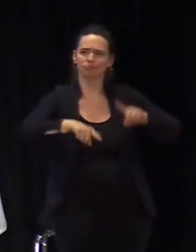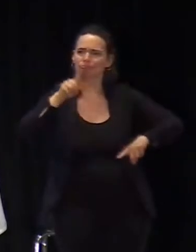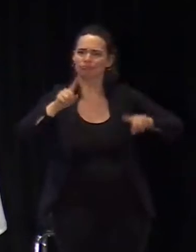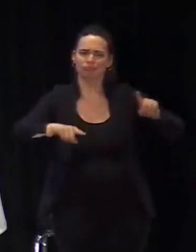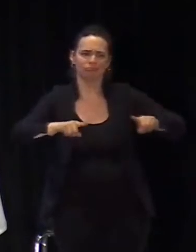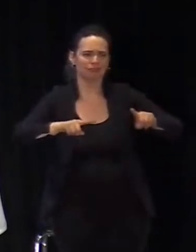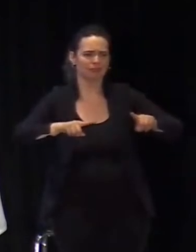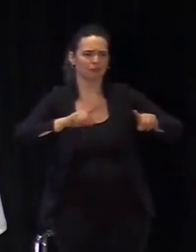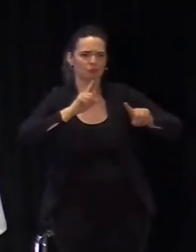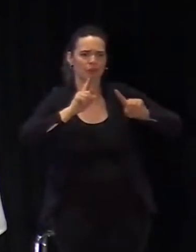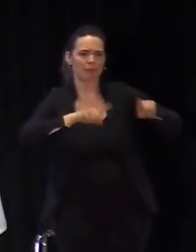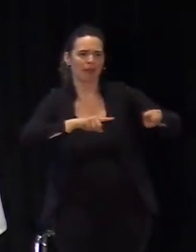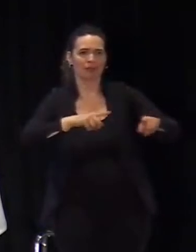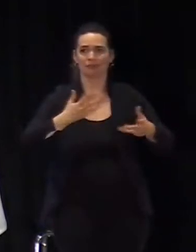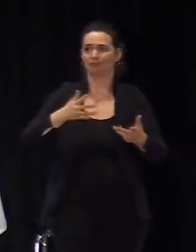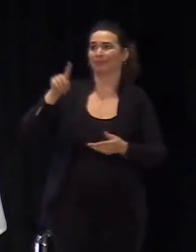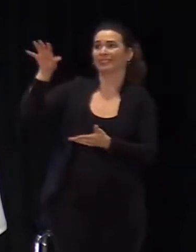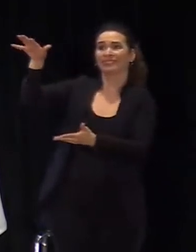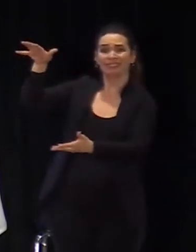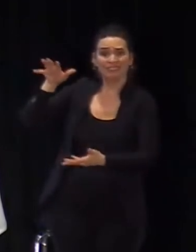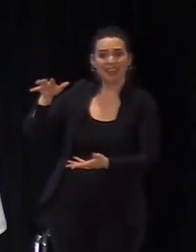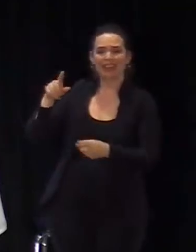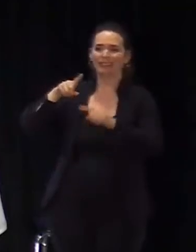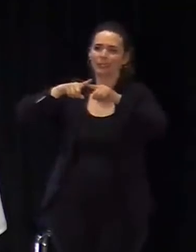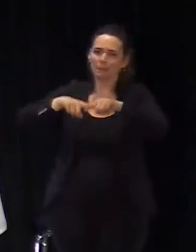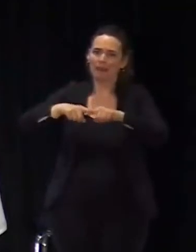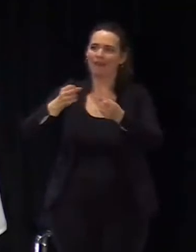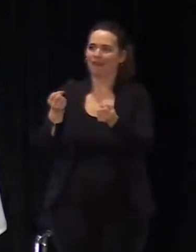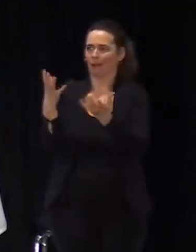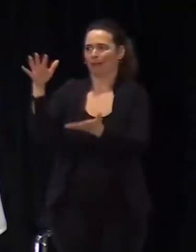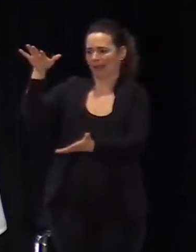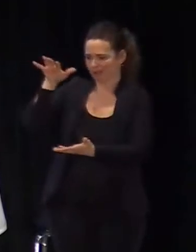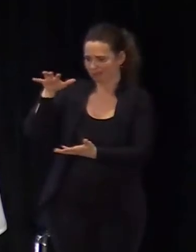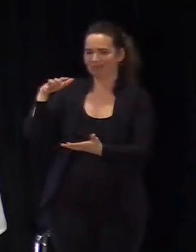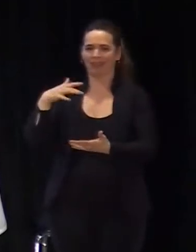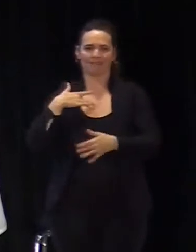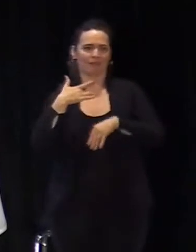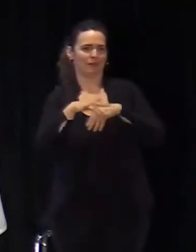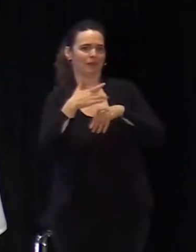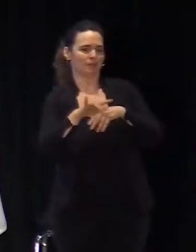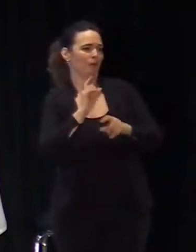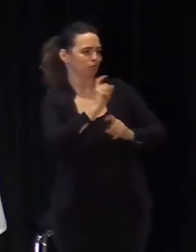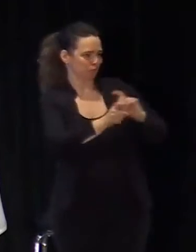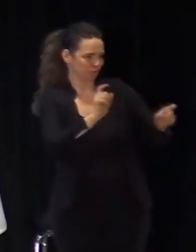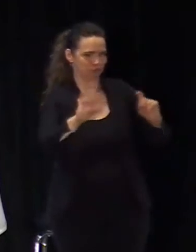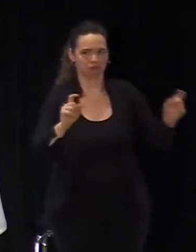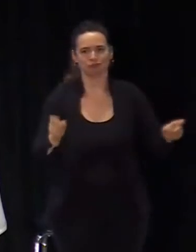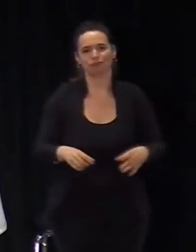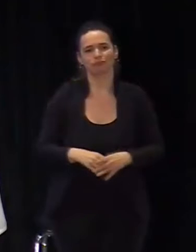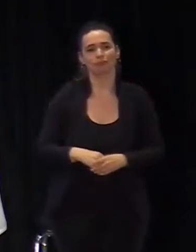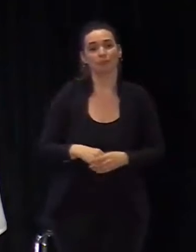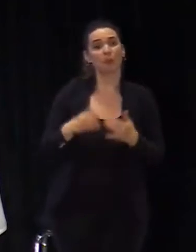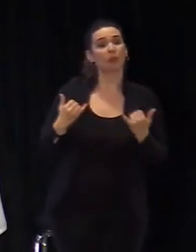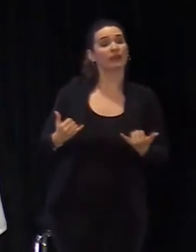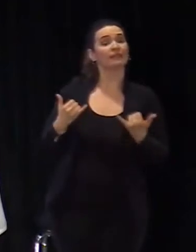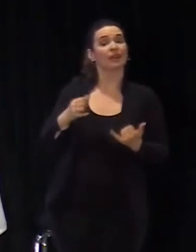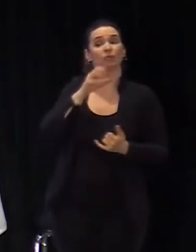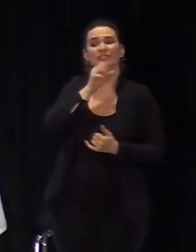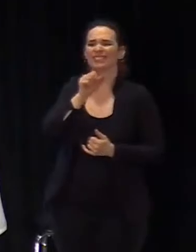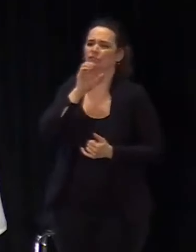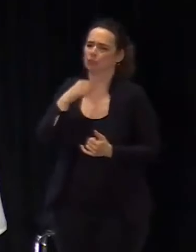into the community. I don't think eligibility is going to loosen up until we get more supply again to drive through these